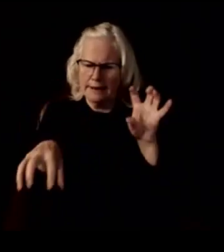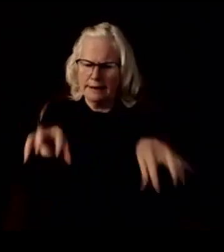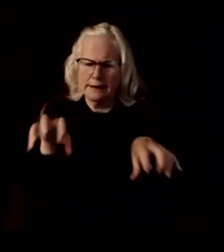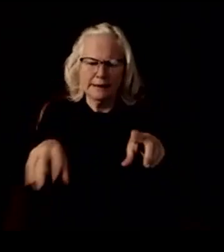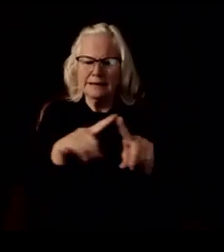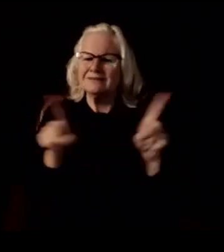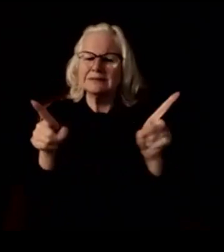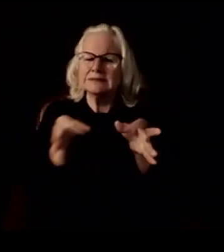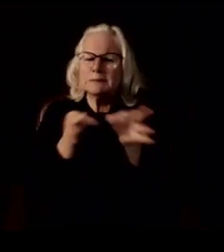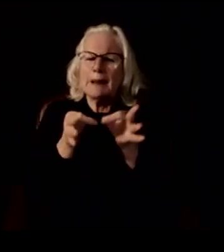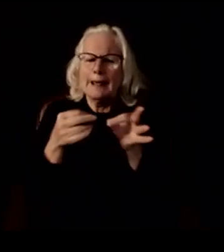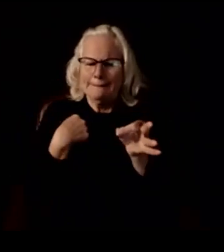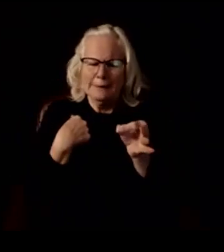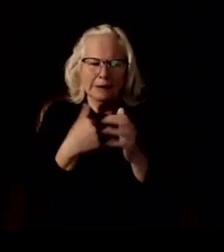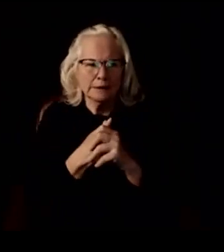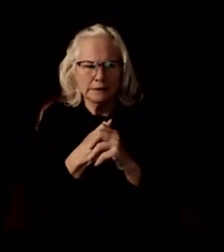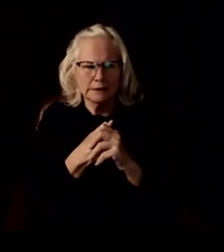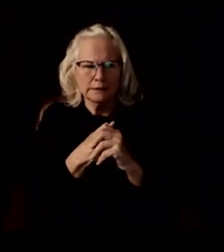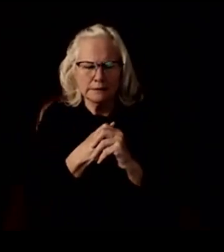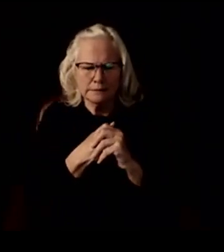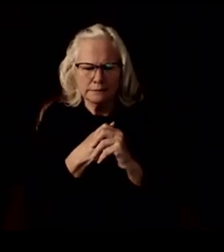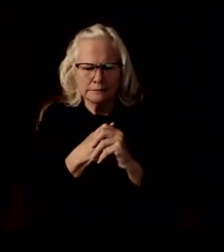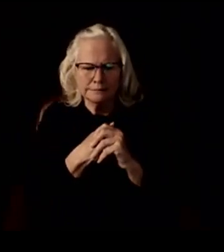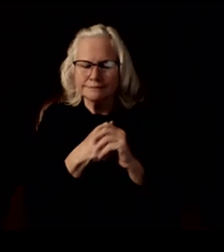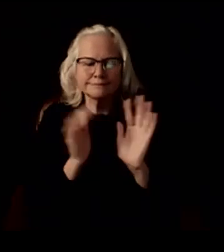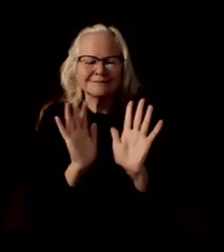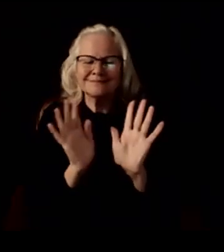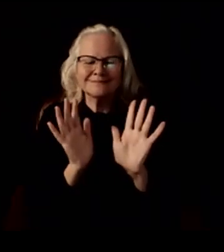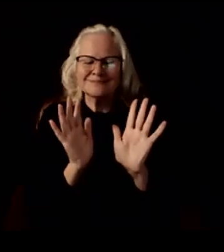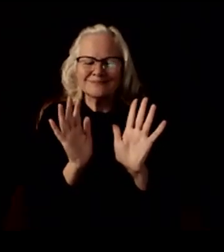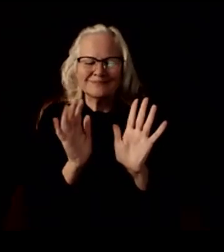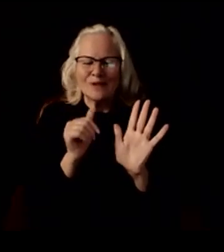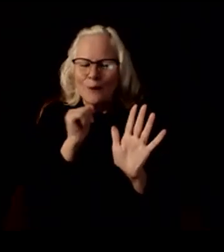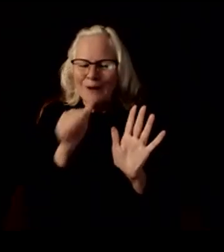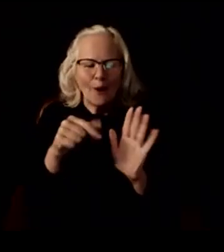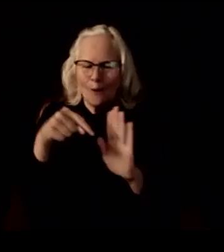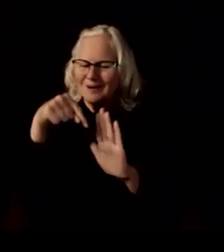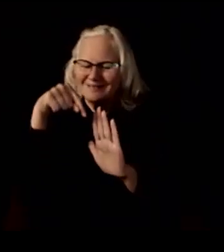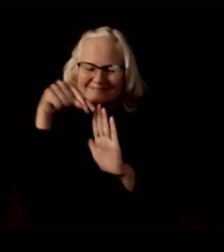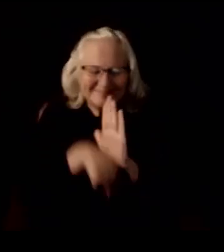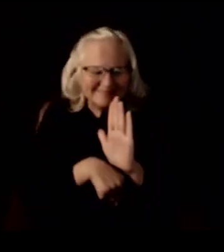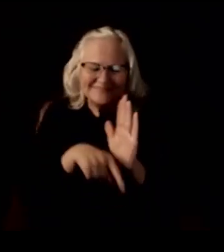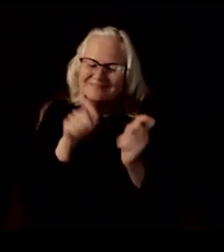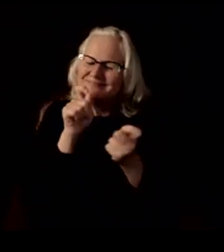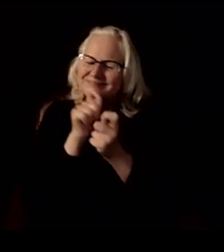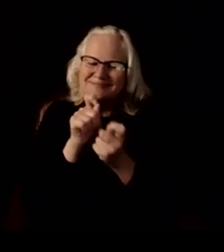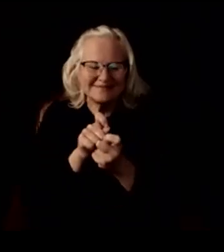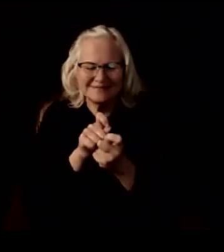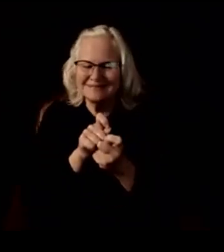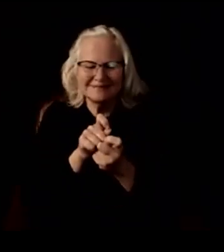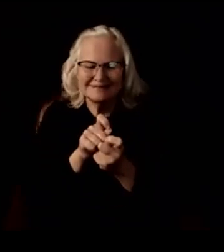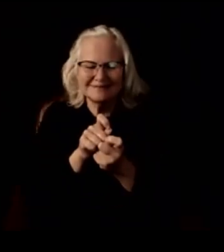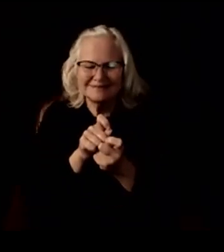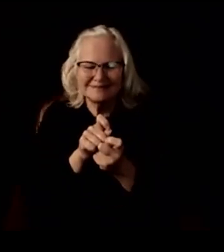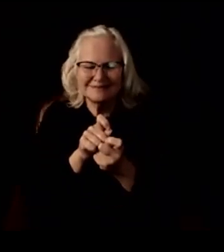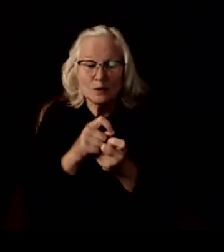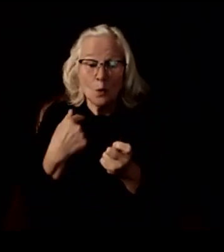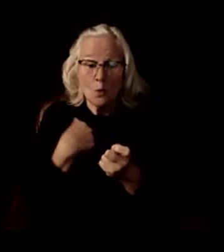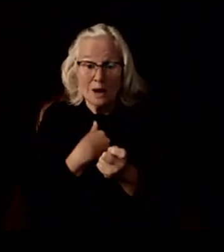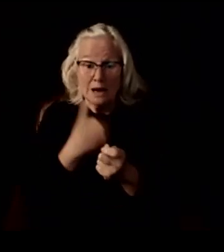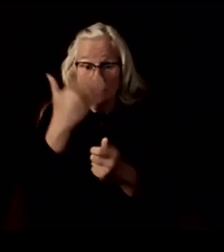Thanks, Matt. We don't get into that level of detail. We certainly know that some events actually